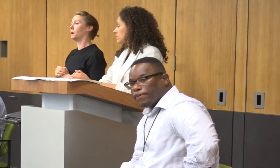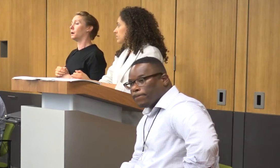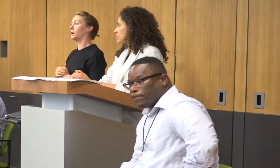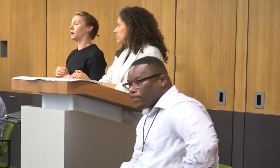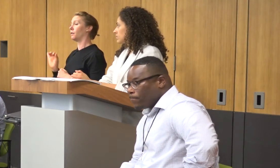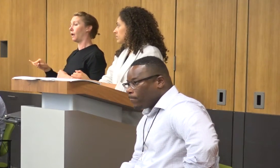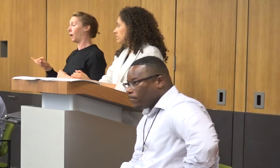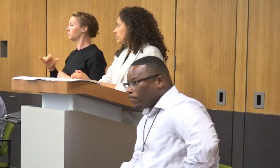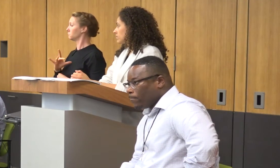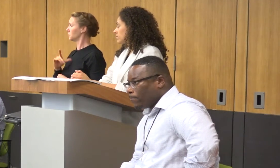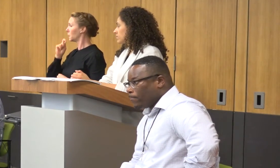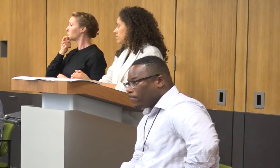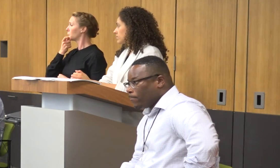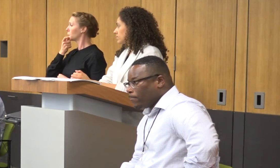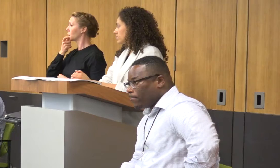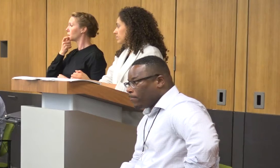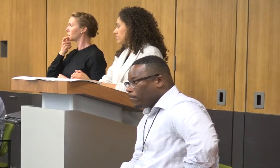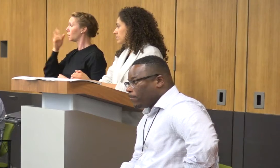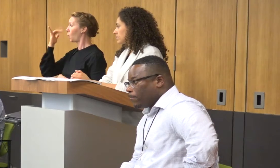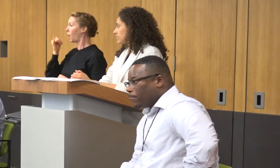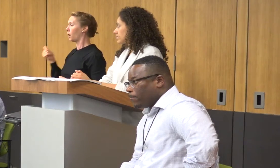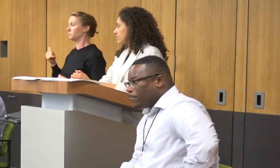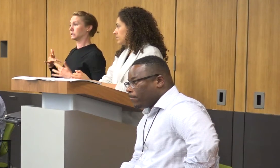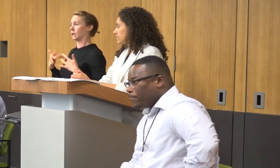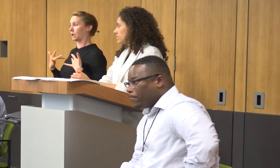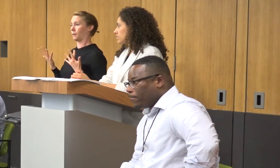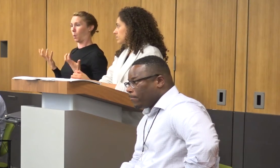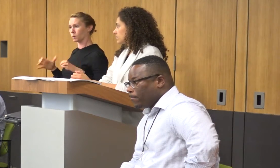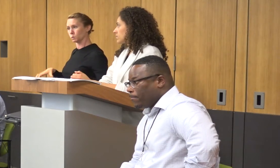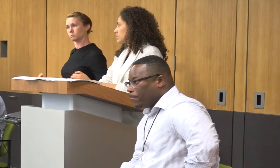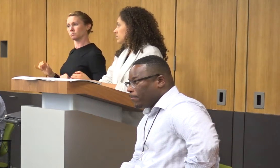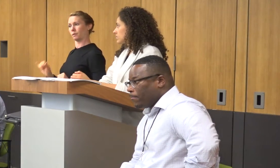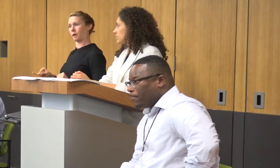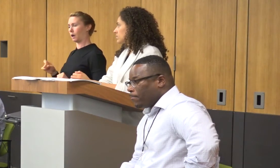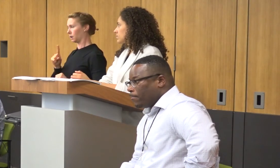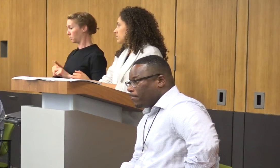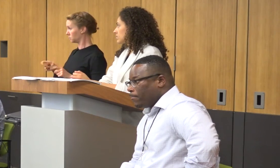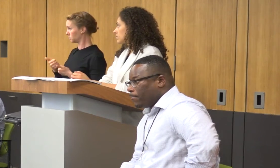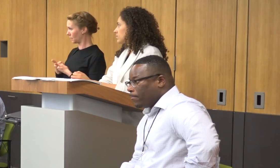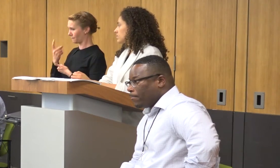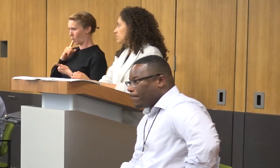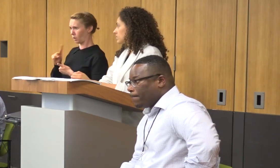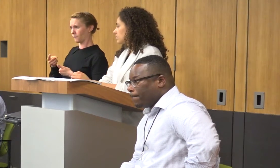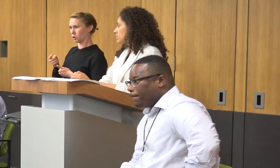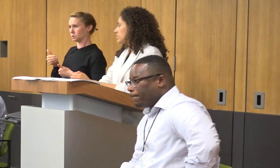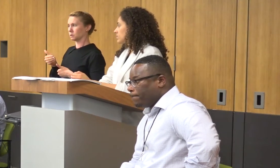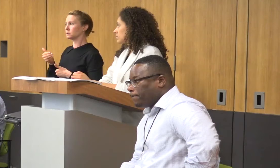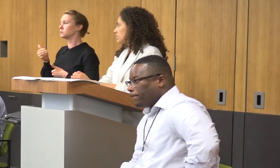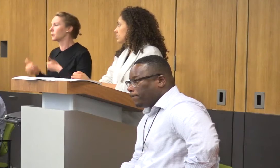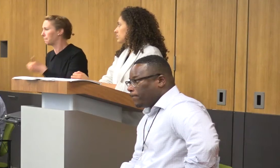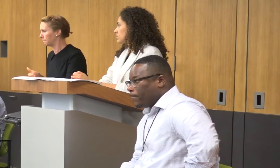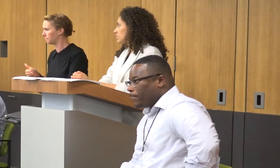very cool because they get very excited about it. They want to do something like this. It's hard for them to take the first step, so it's been